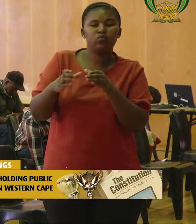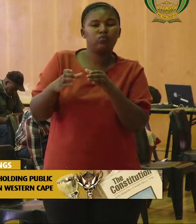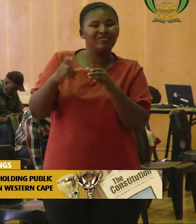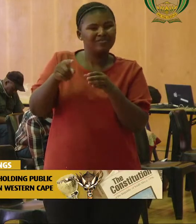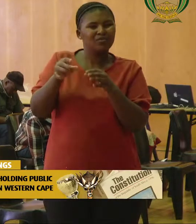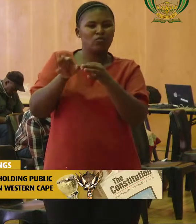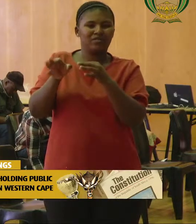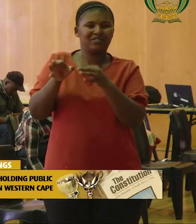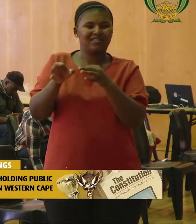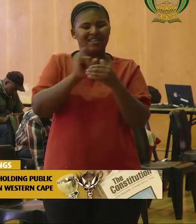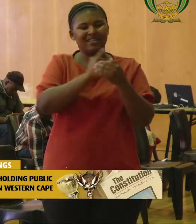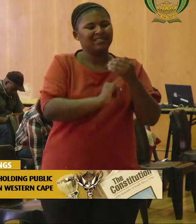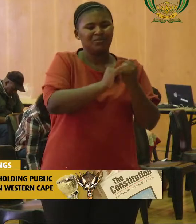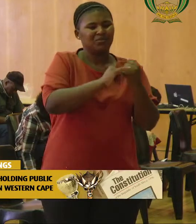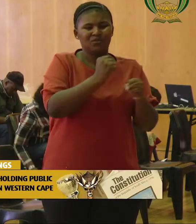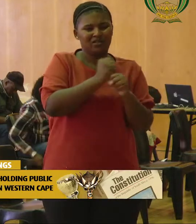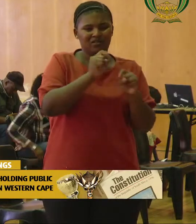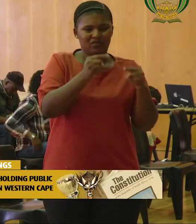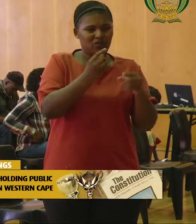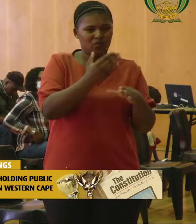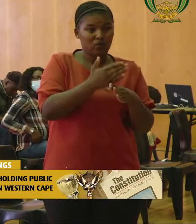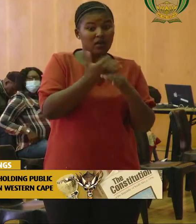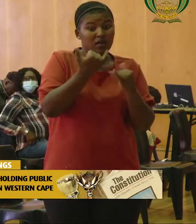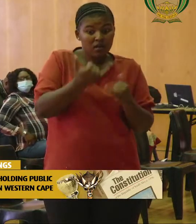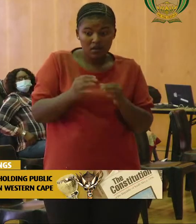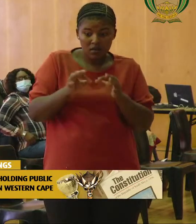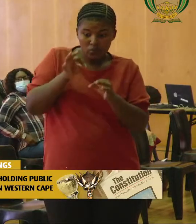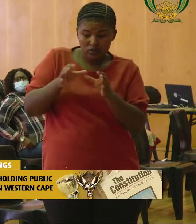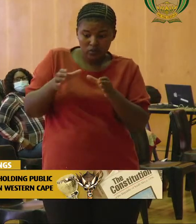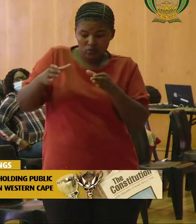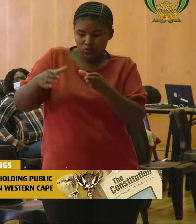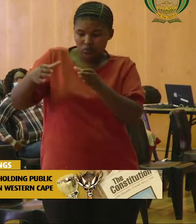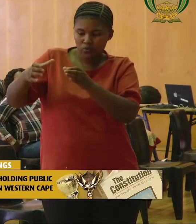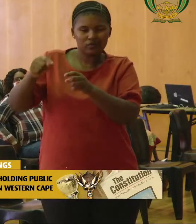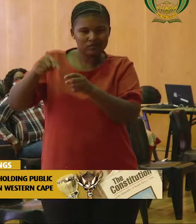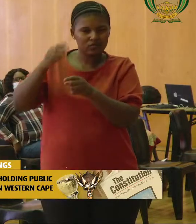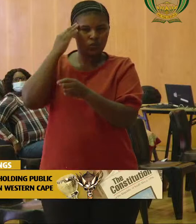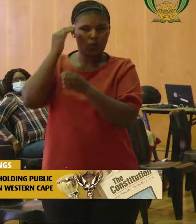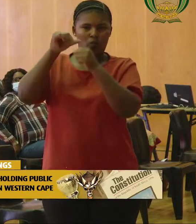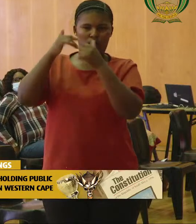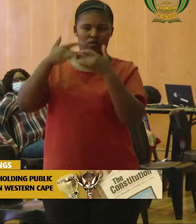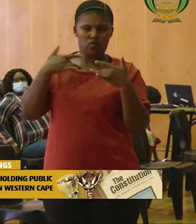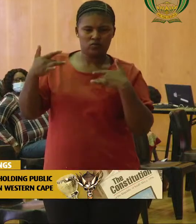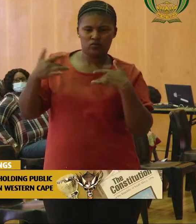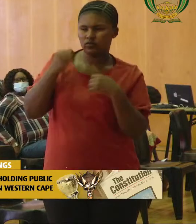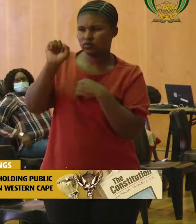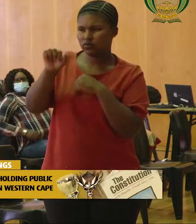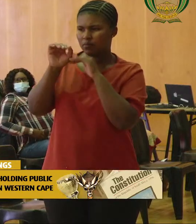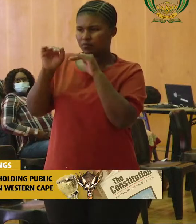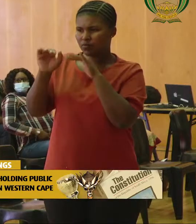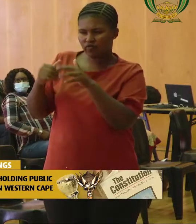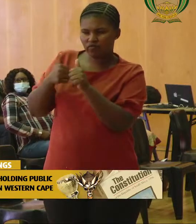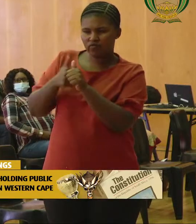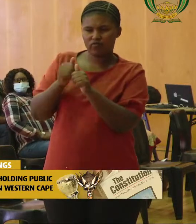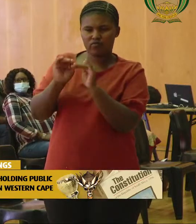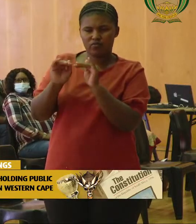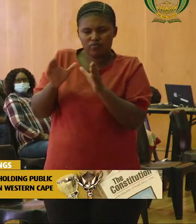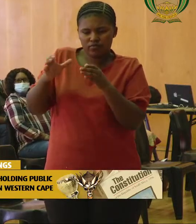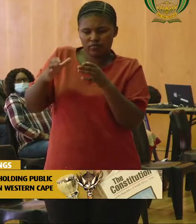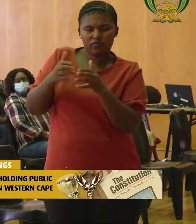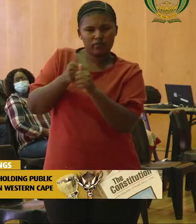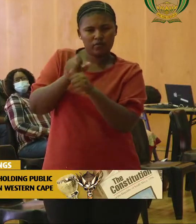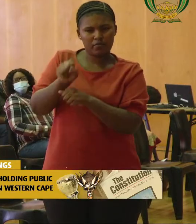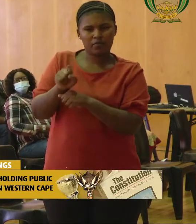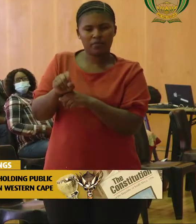Siyababona ezilokishini zethu bangabantu abaphuma belandelwa ngabantu.